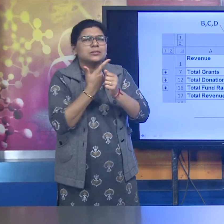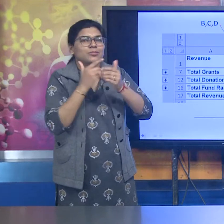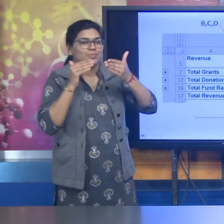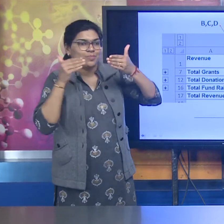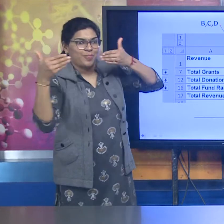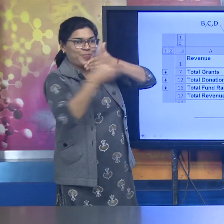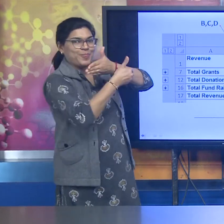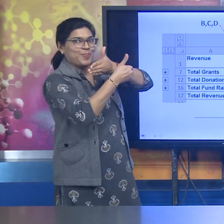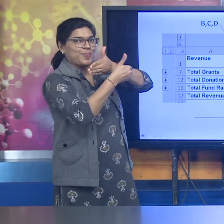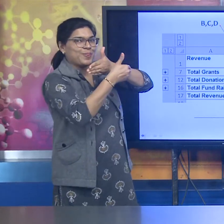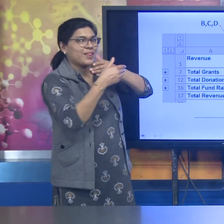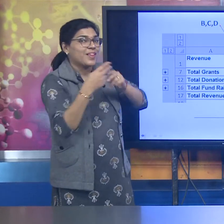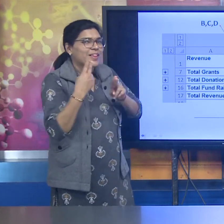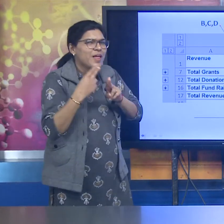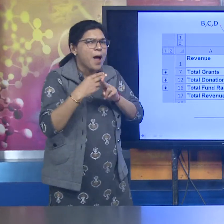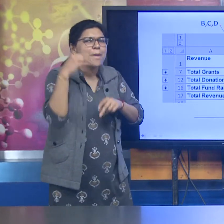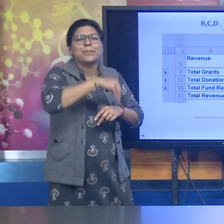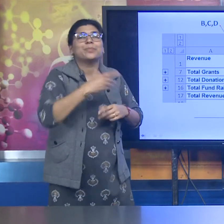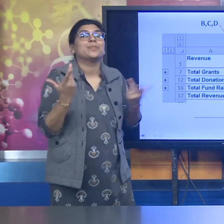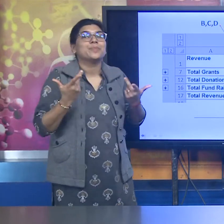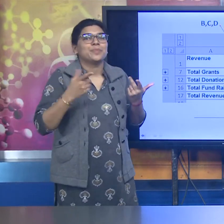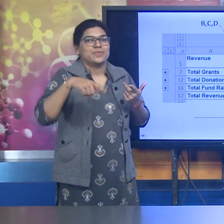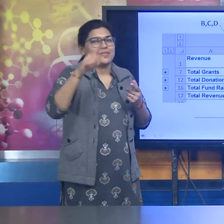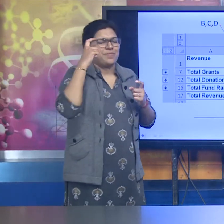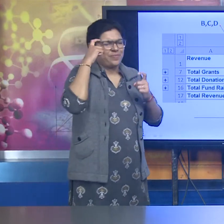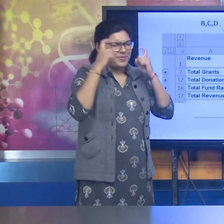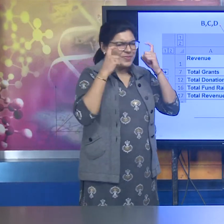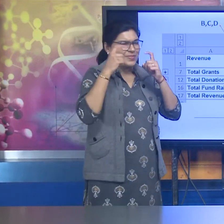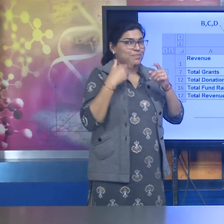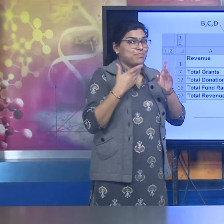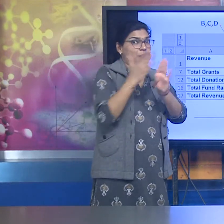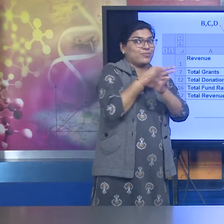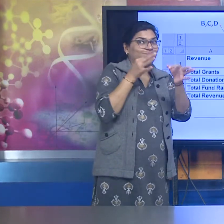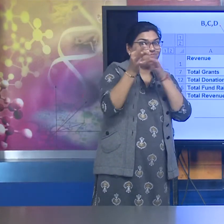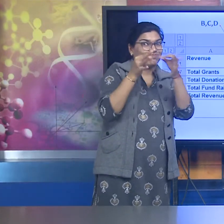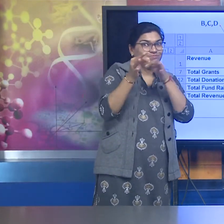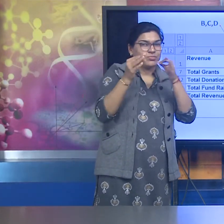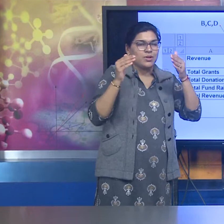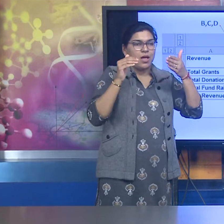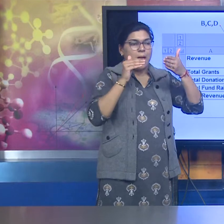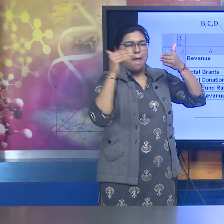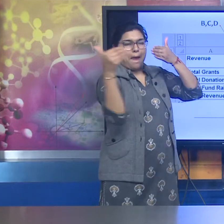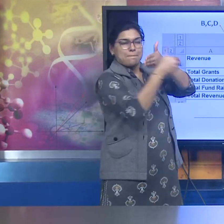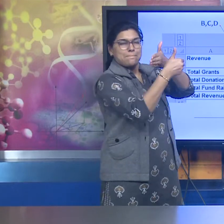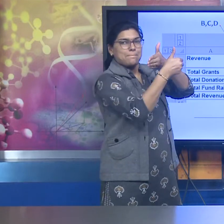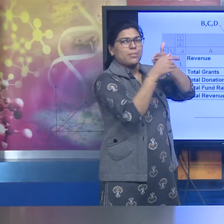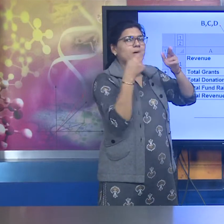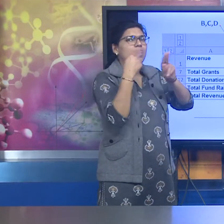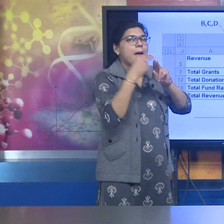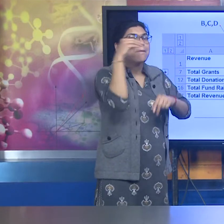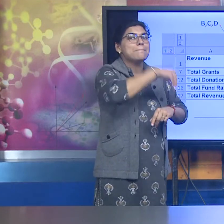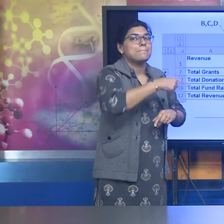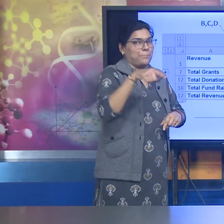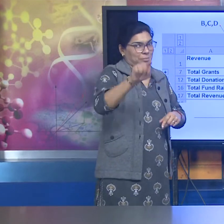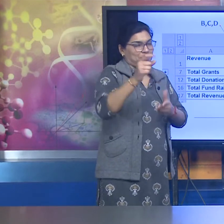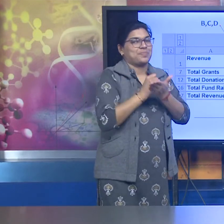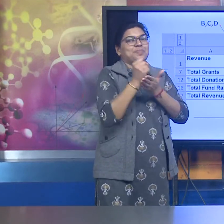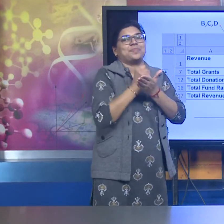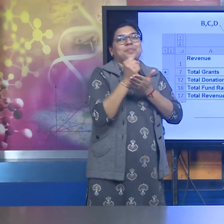is miss. It is hidden. What is the name of that? Please